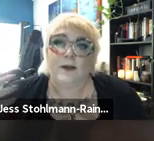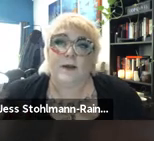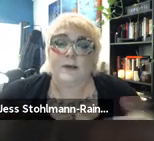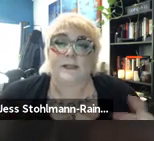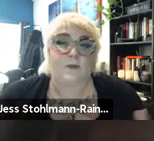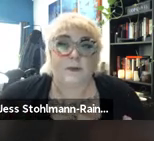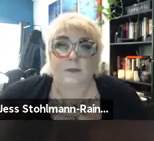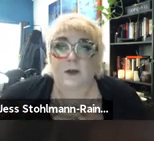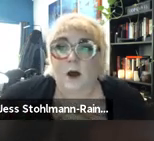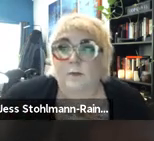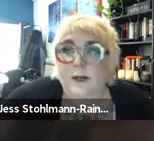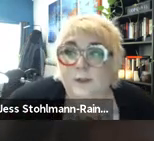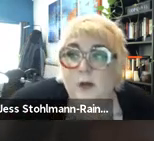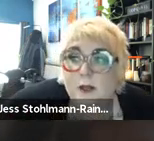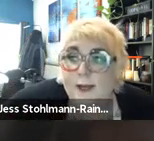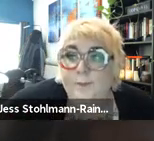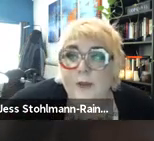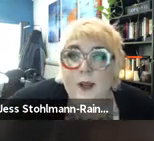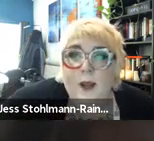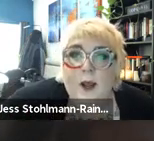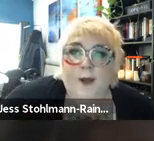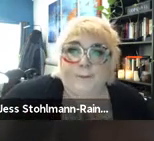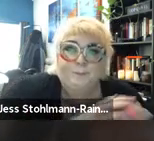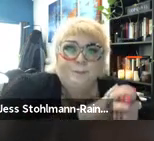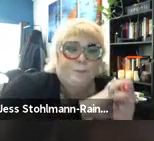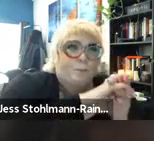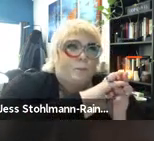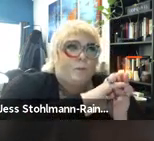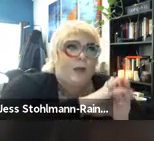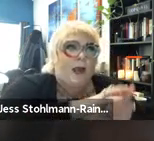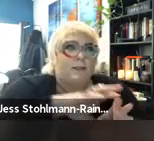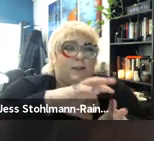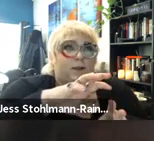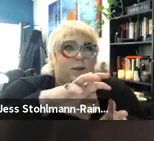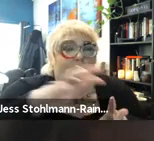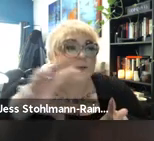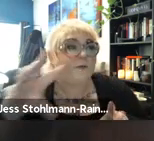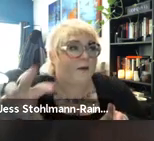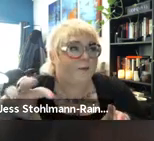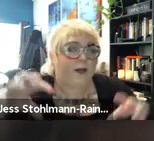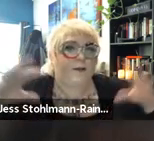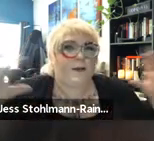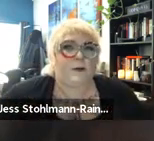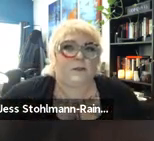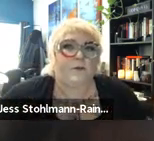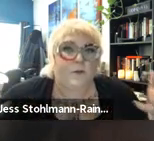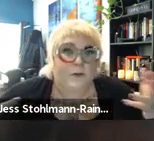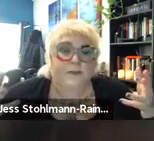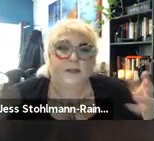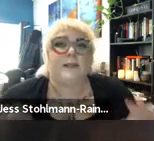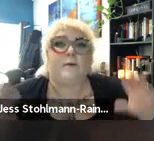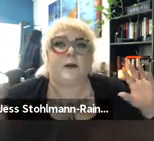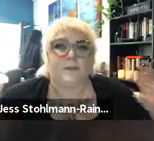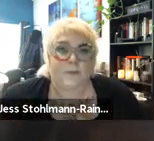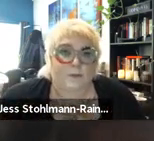of places for people to call when they're struggling um as things evolved uh there were sort of